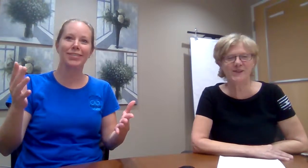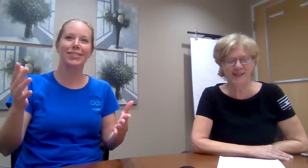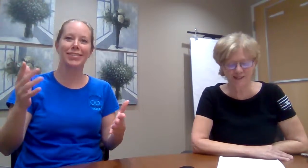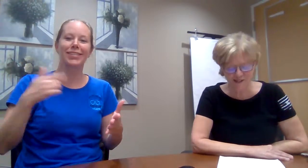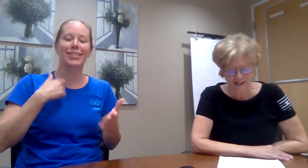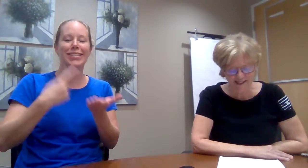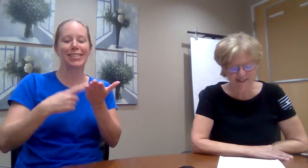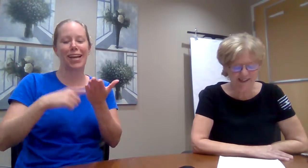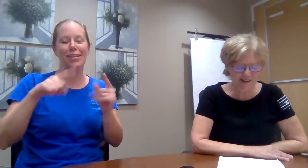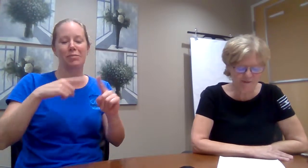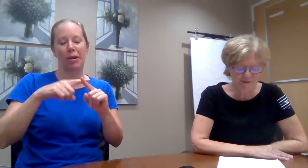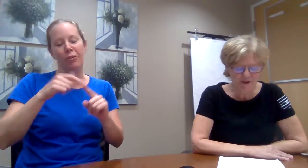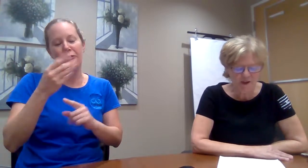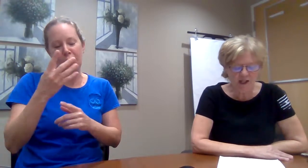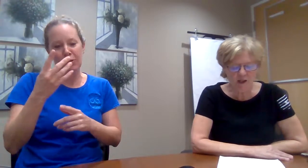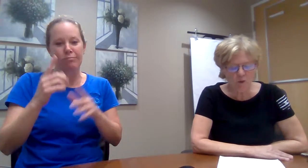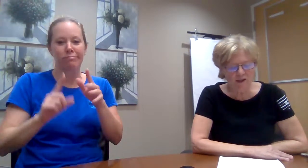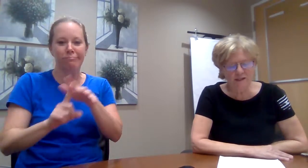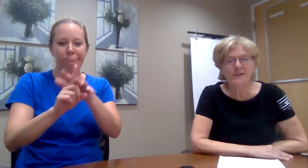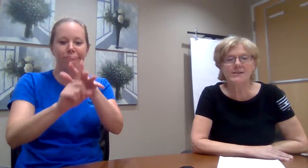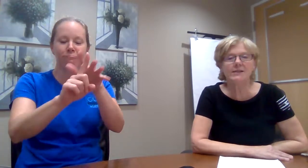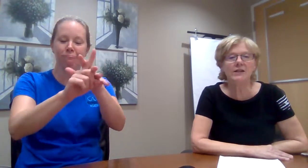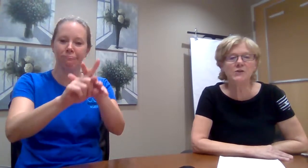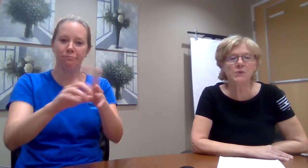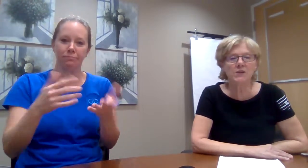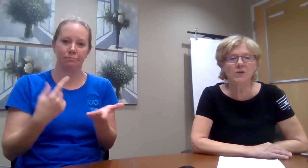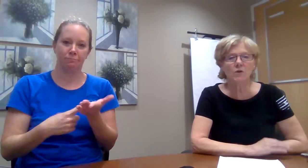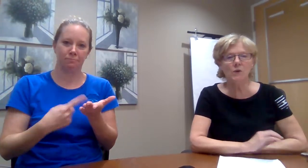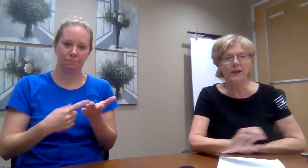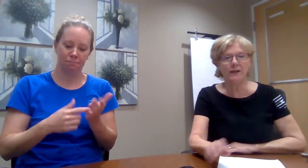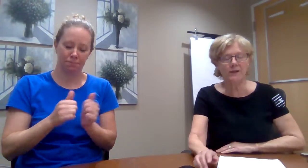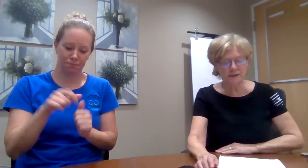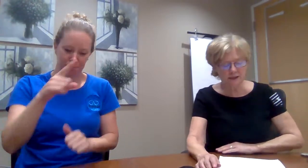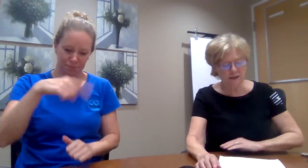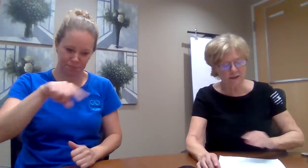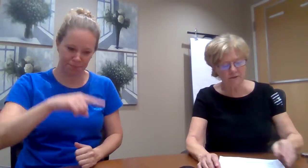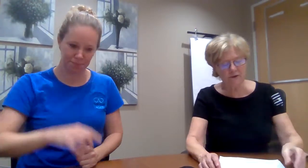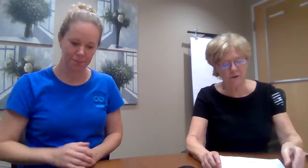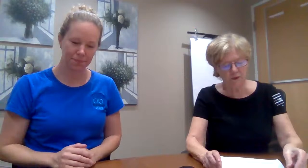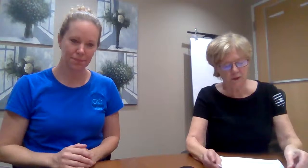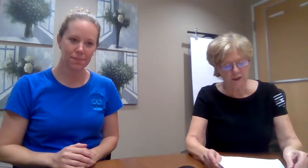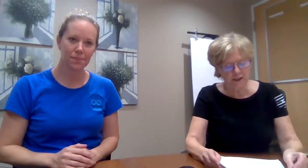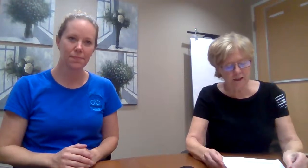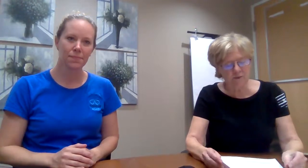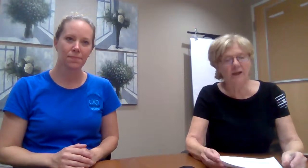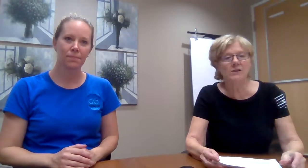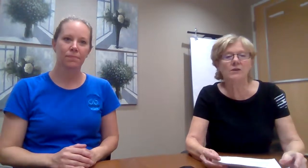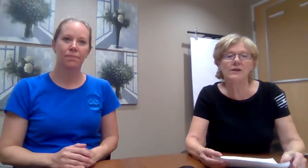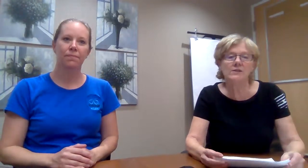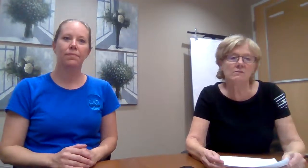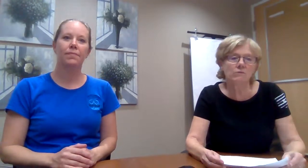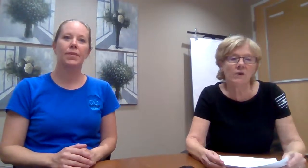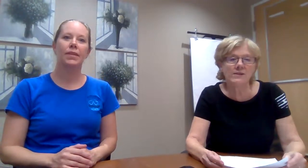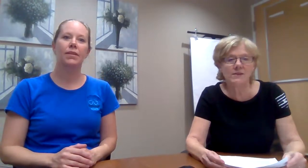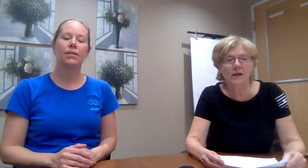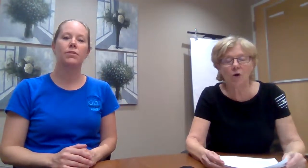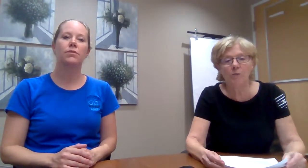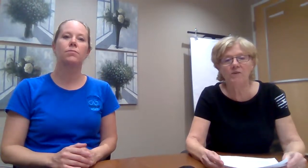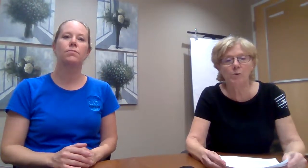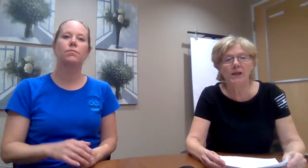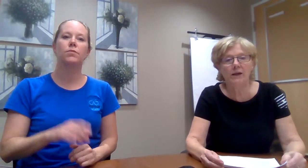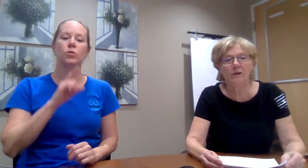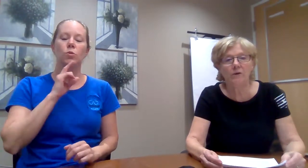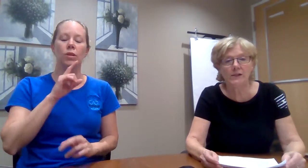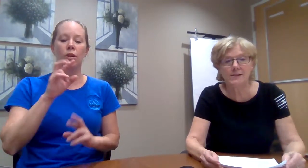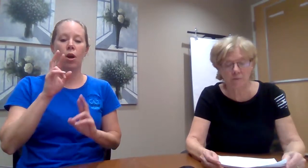number of things that I want to discuss with you, and so I'll get right into it. I just want to say I